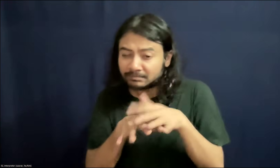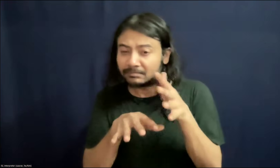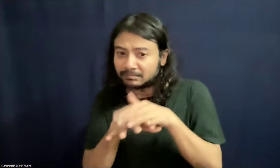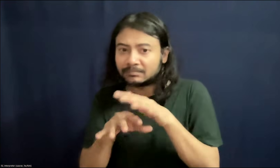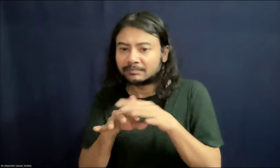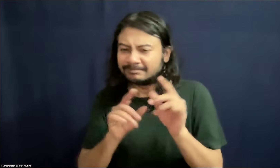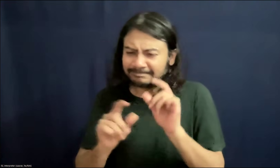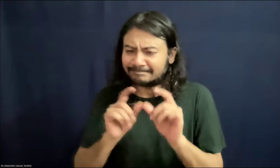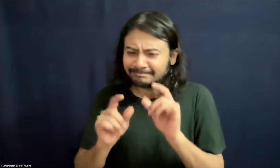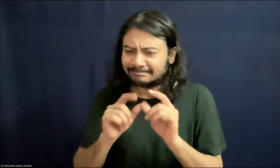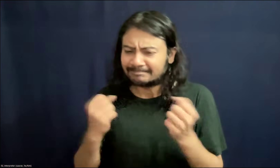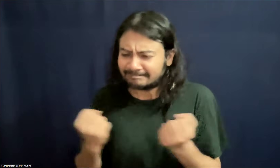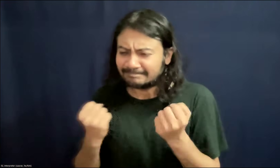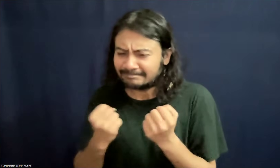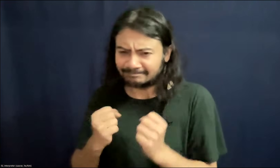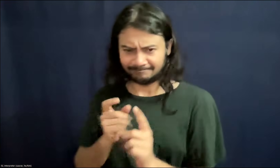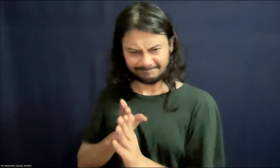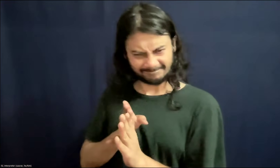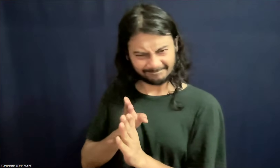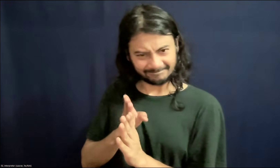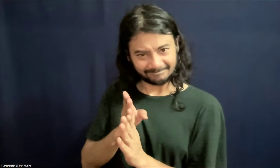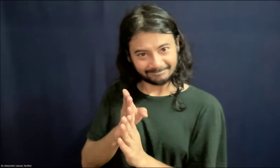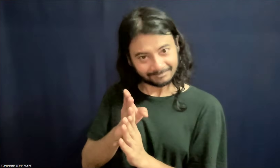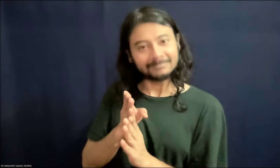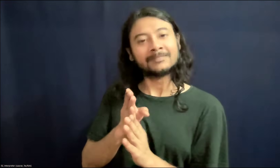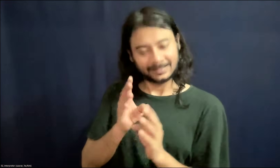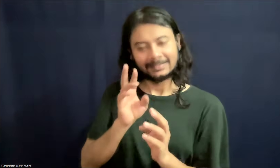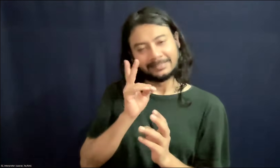And everything you do will be successful.